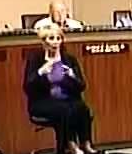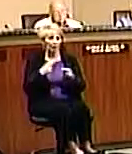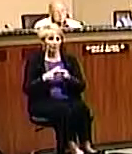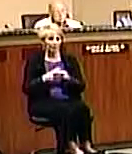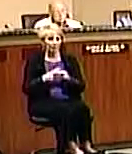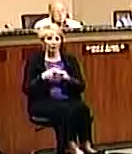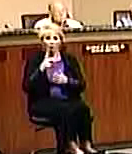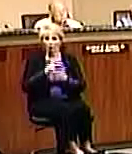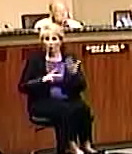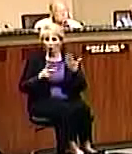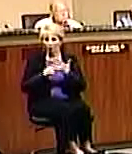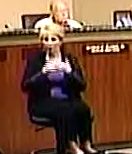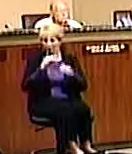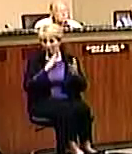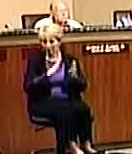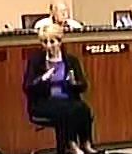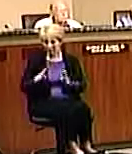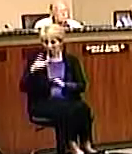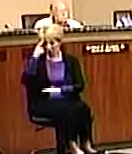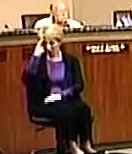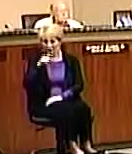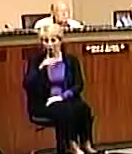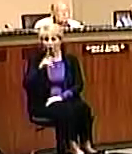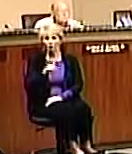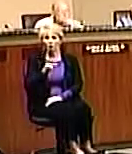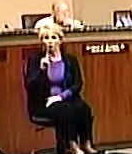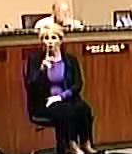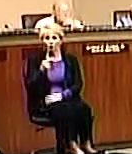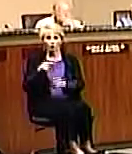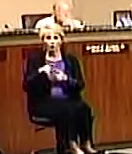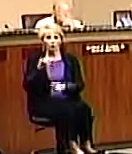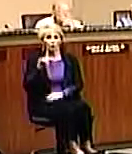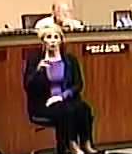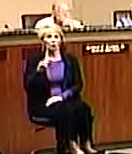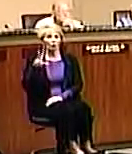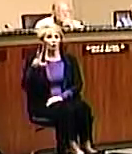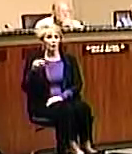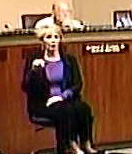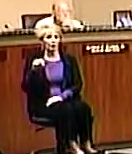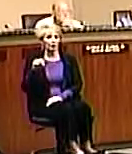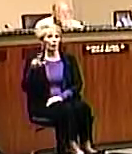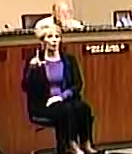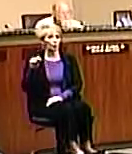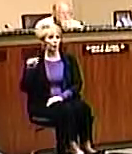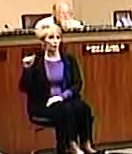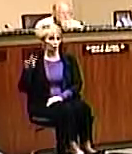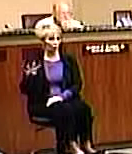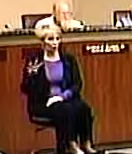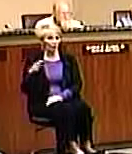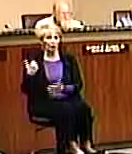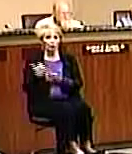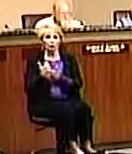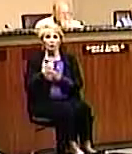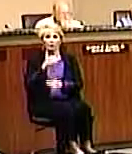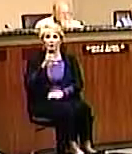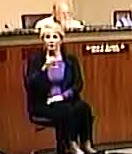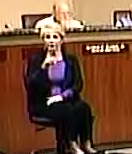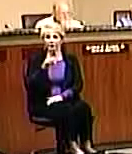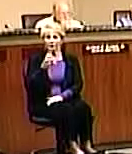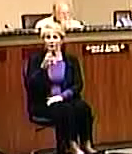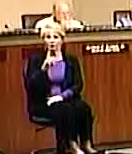the program and the plan for July 1 to June 30th of 14, our new CDBG